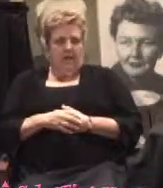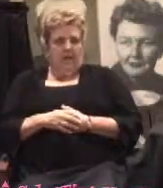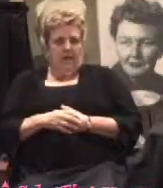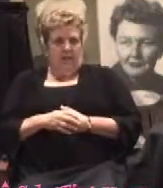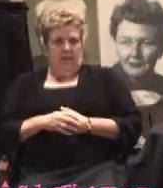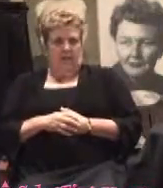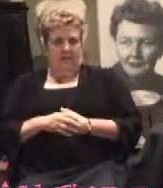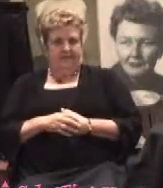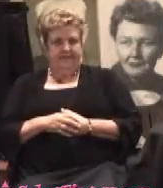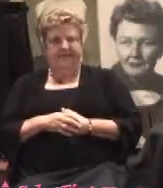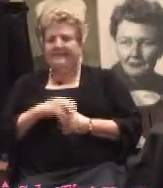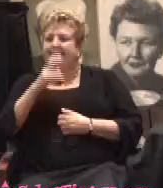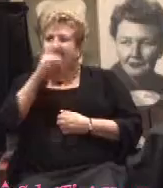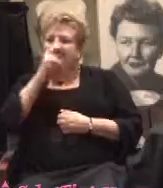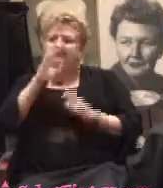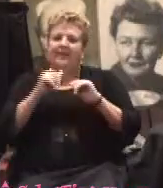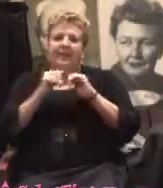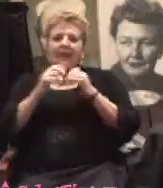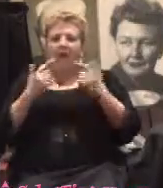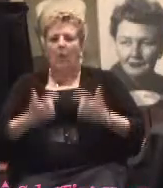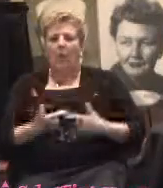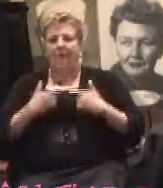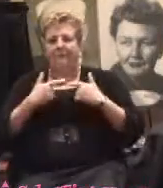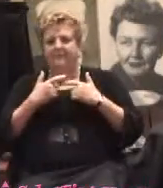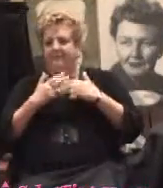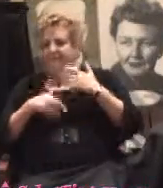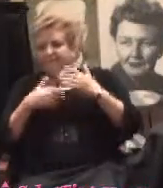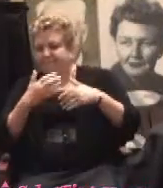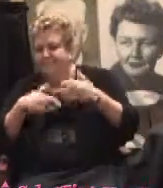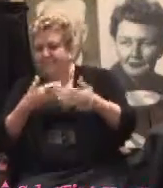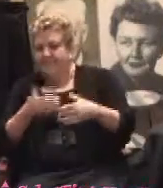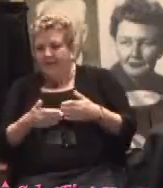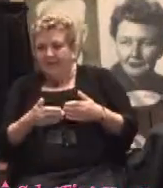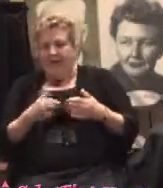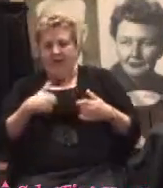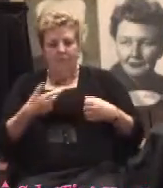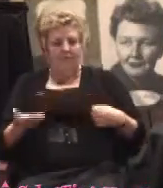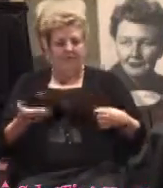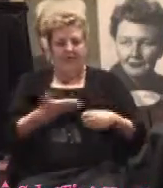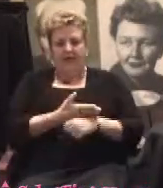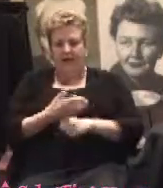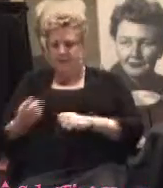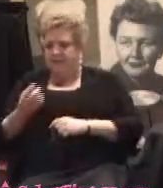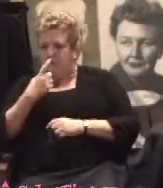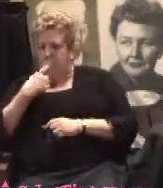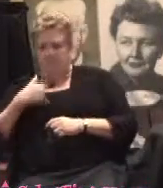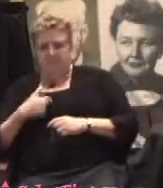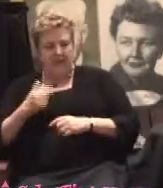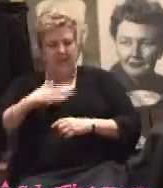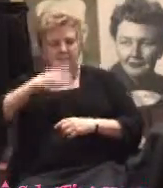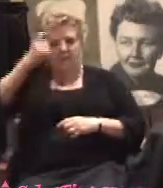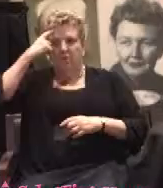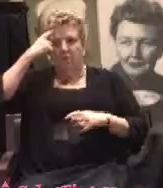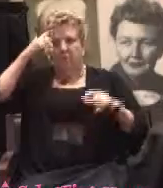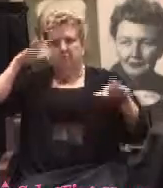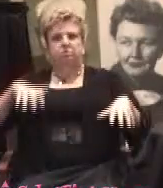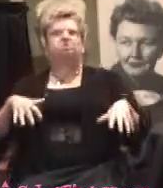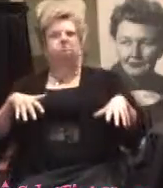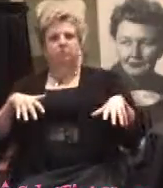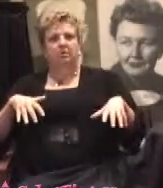it's just funny how life unfolds. Like I got fired and she told me this. It was stunning. My brain was numb. And I was walking down